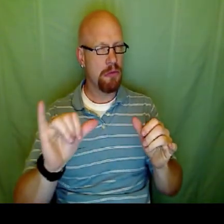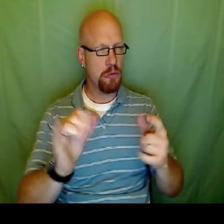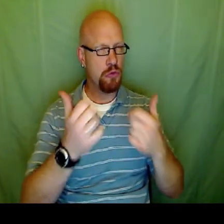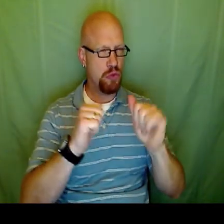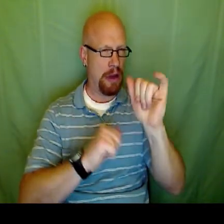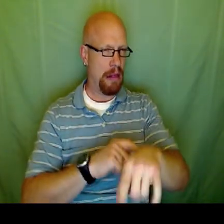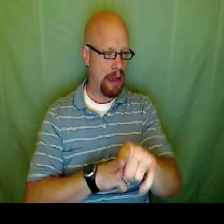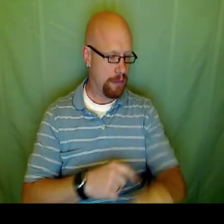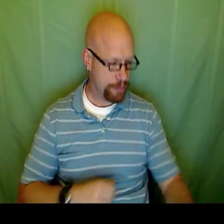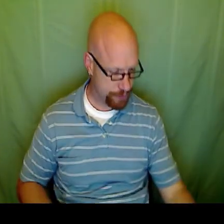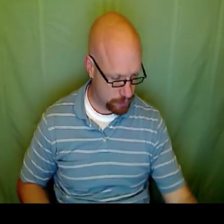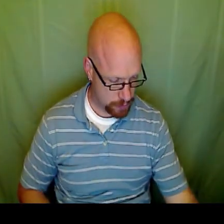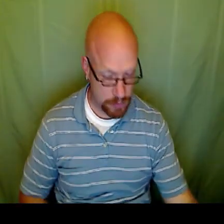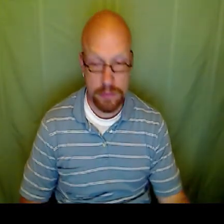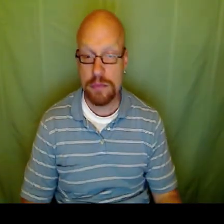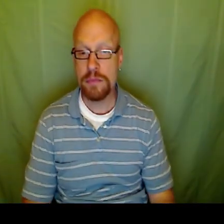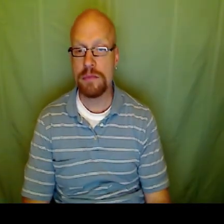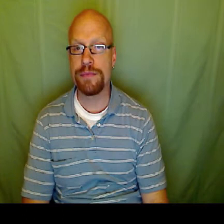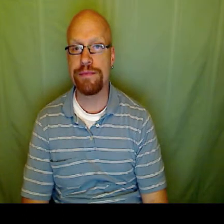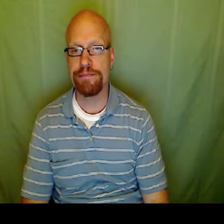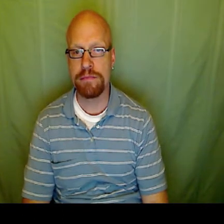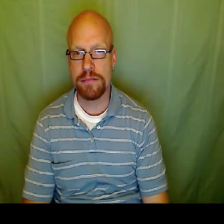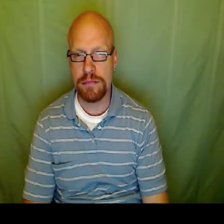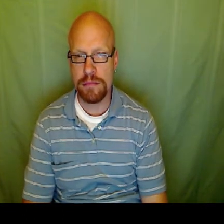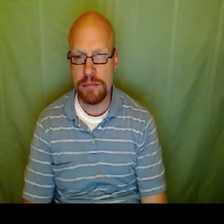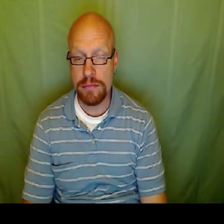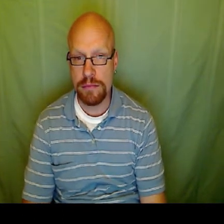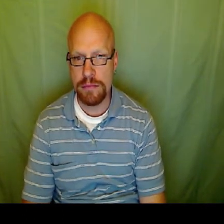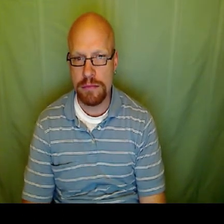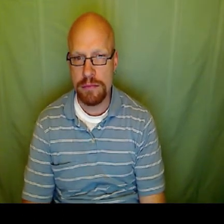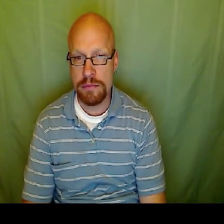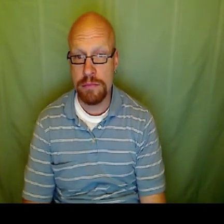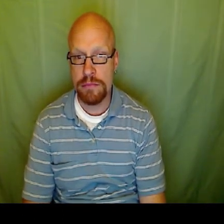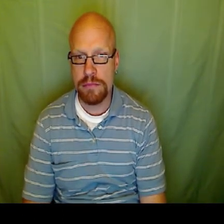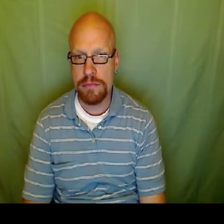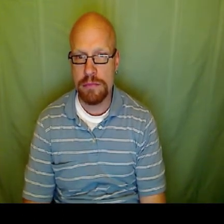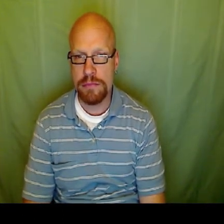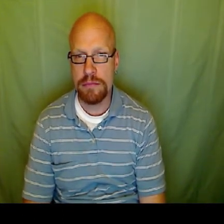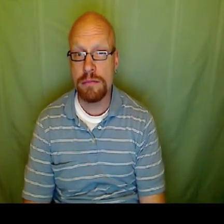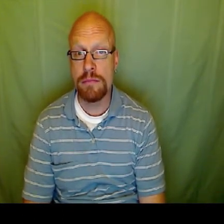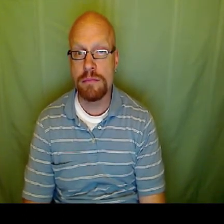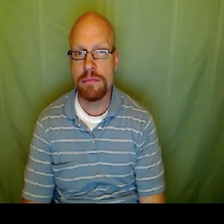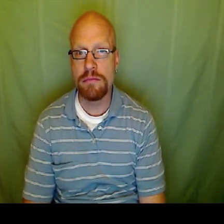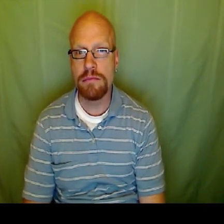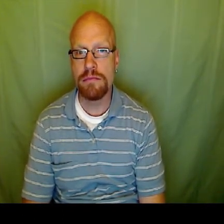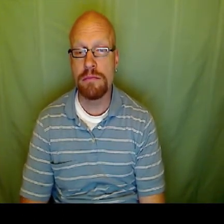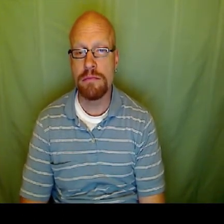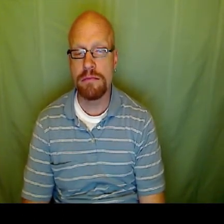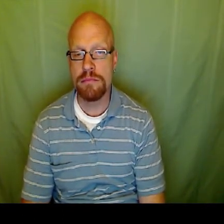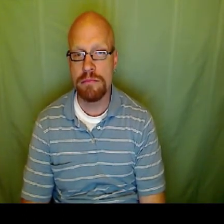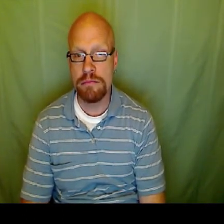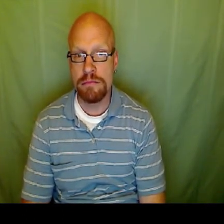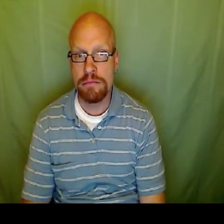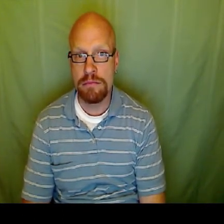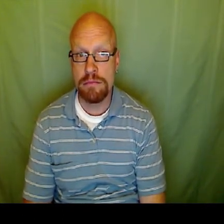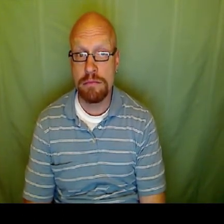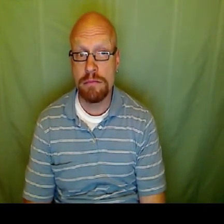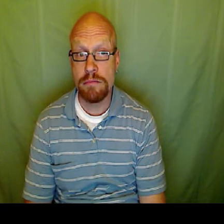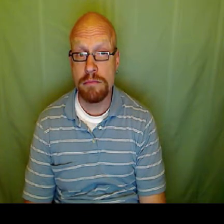For me, the first equation seems simplest to work with. Do get